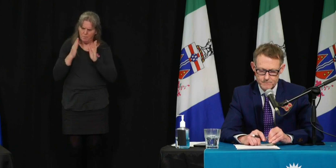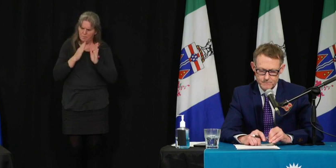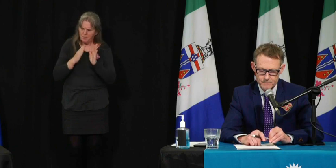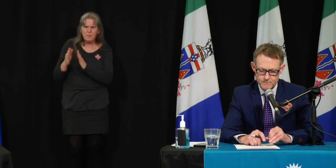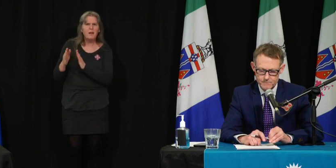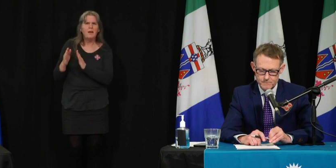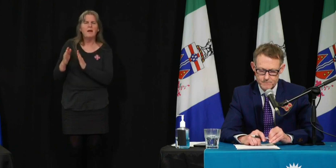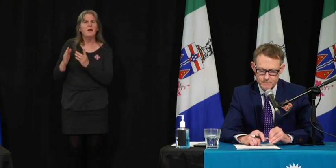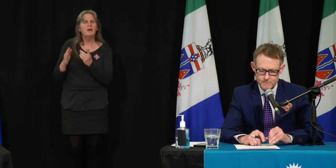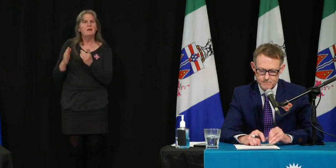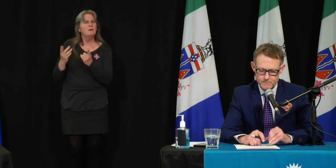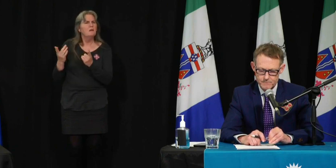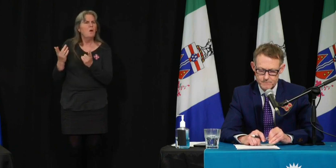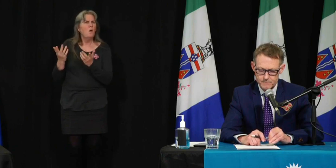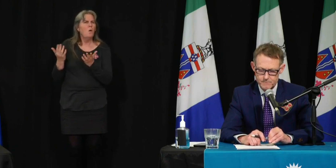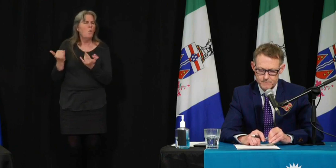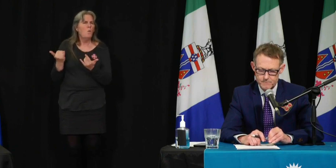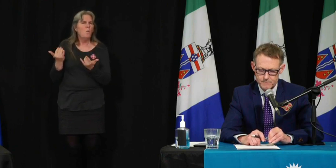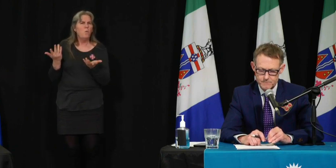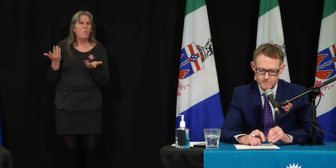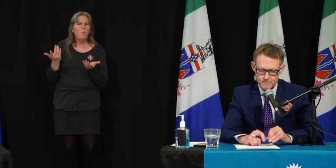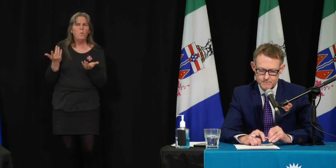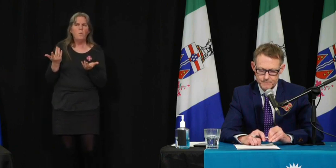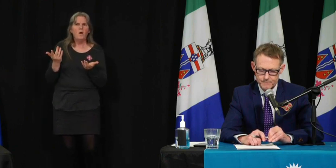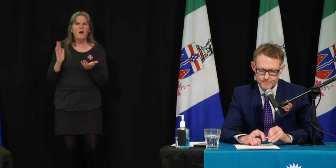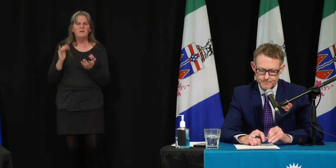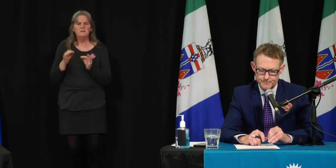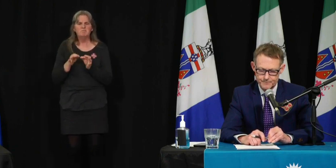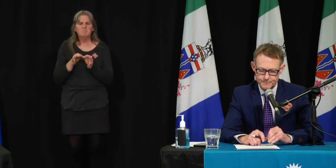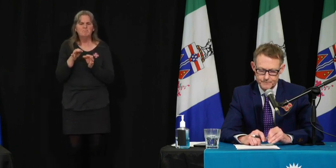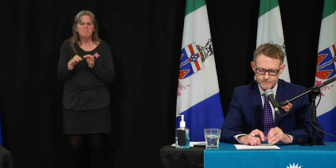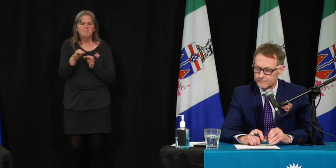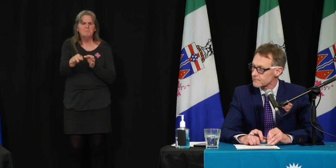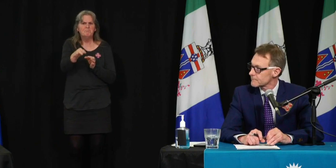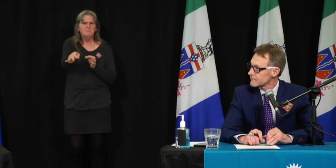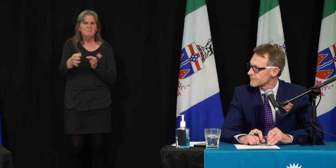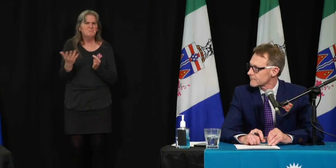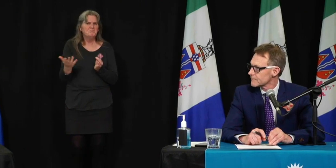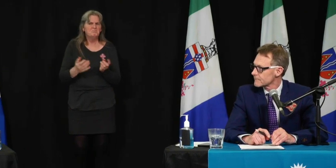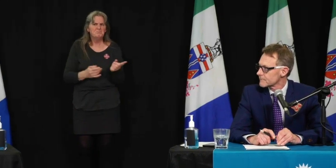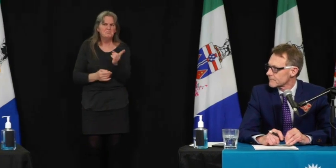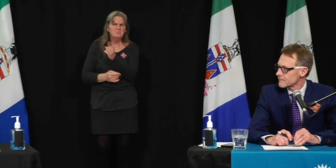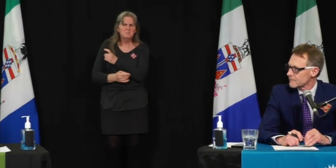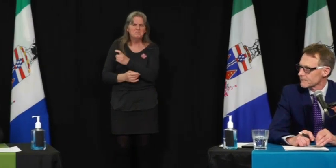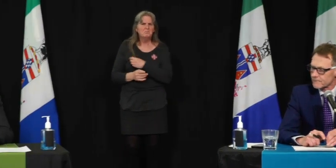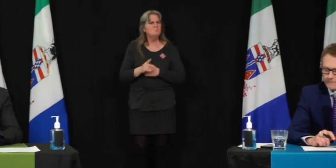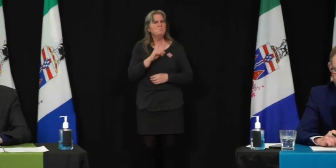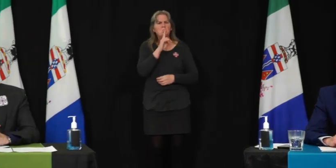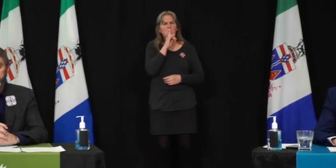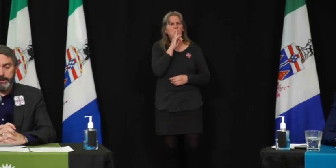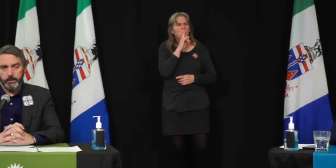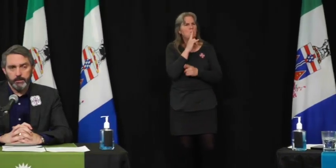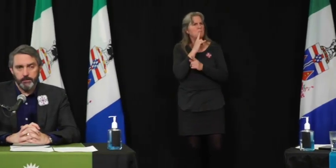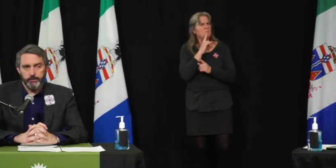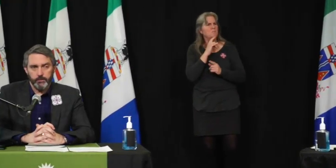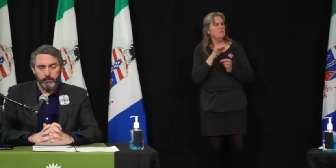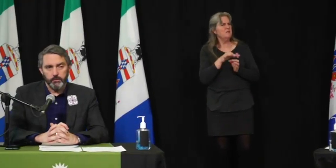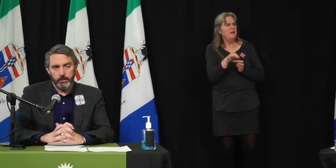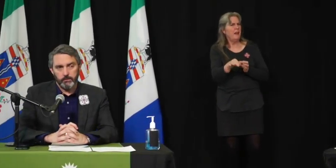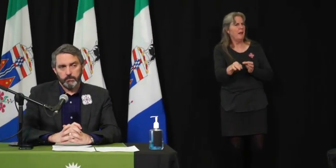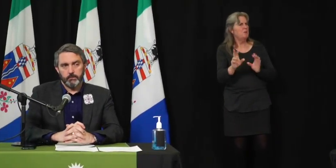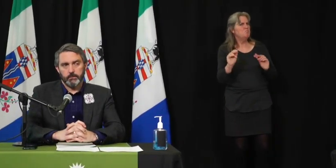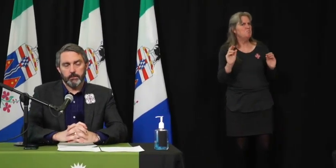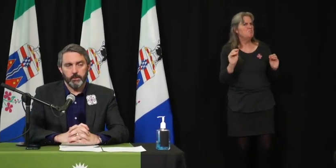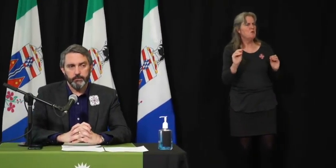why has there been what seems like a delay? I wouldn't say a delay. If